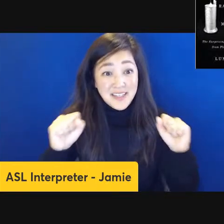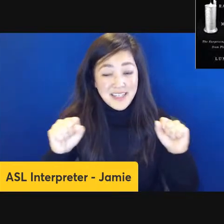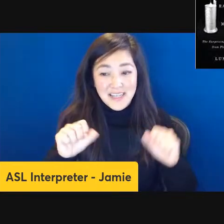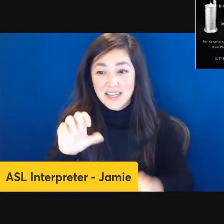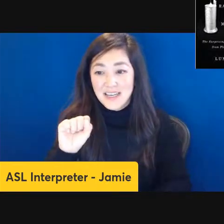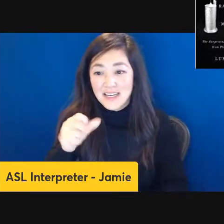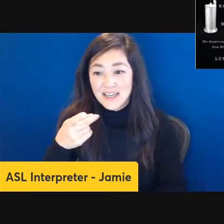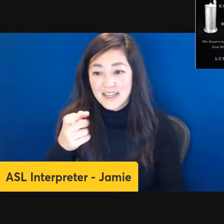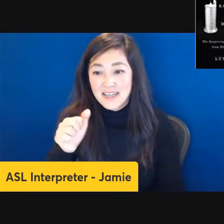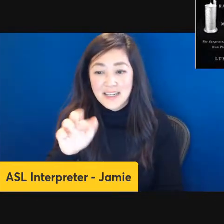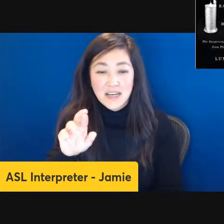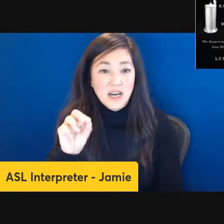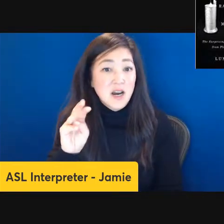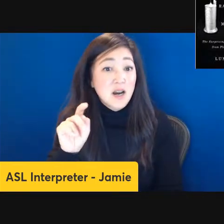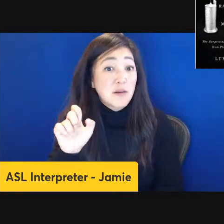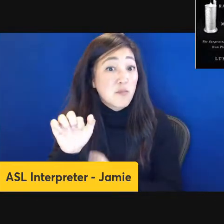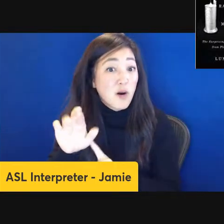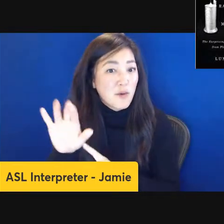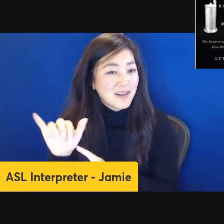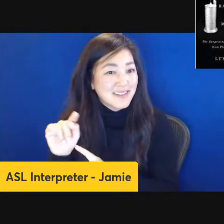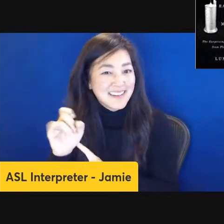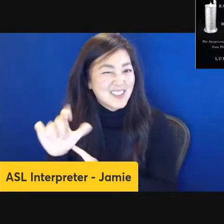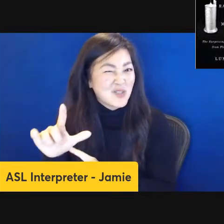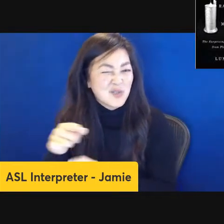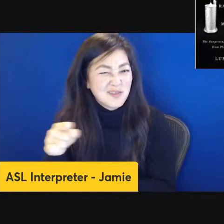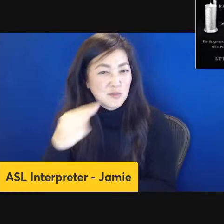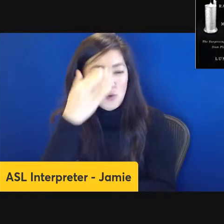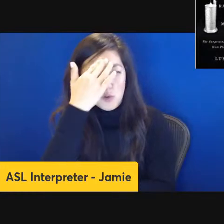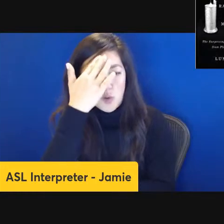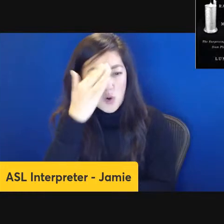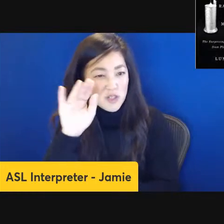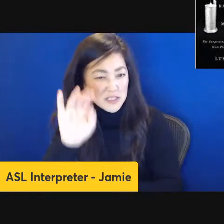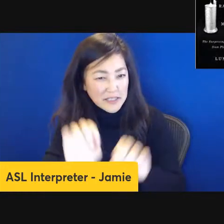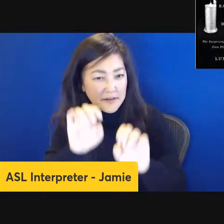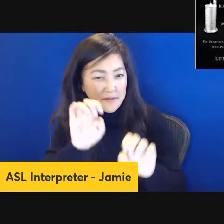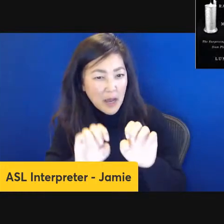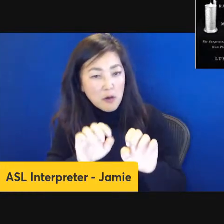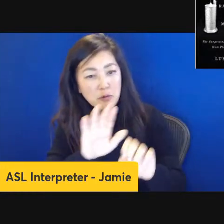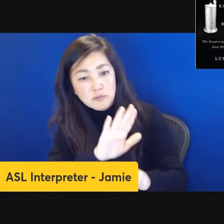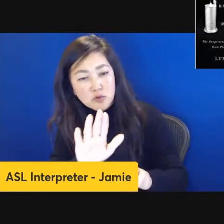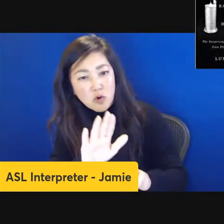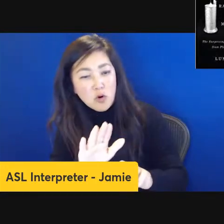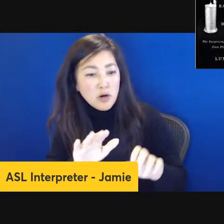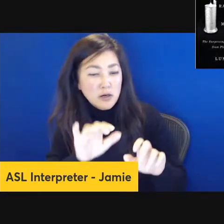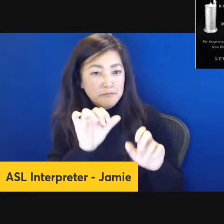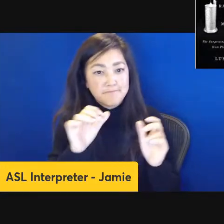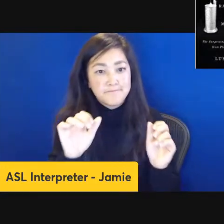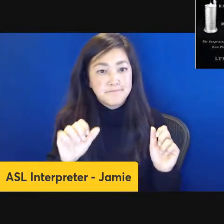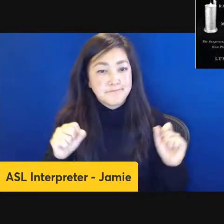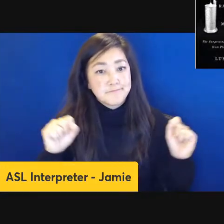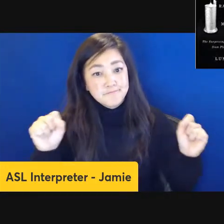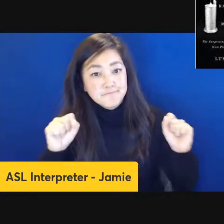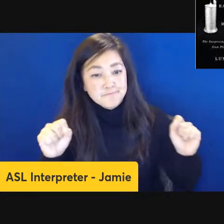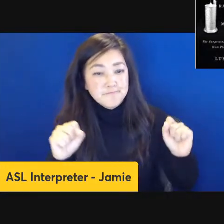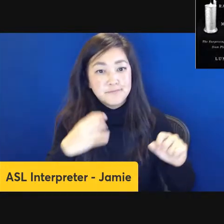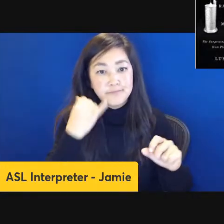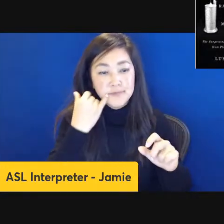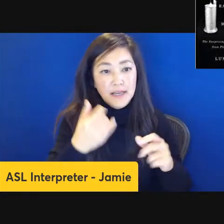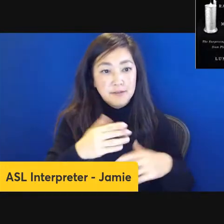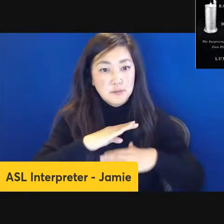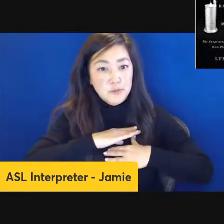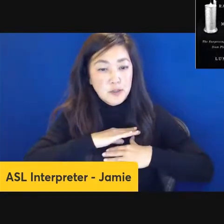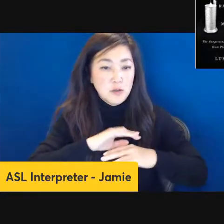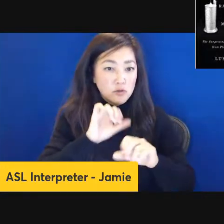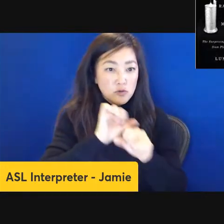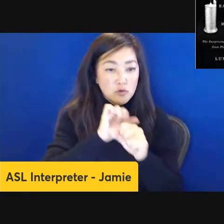is also used, as many of you know, to evaluate fitness to work. And there was a lawsuit in New